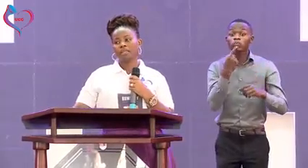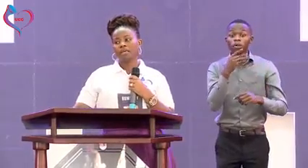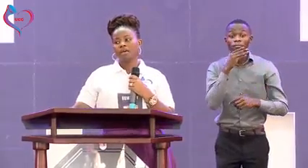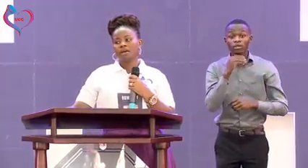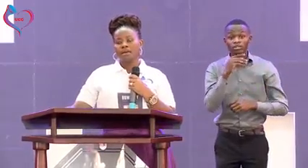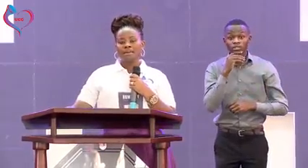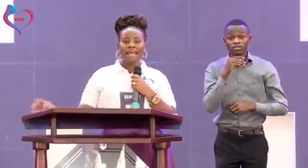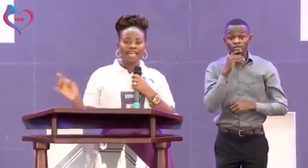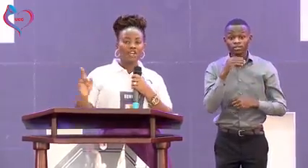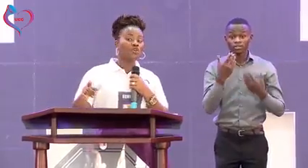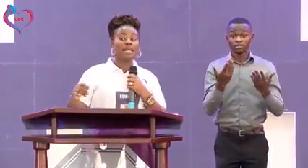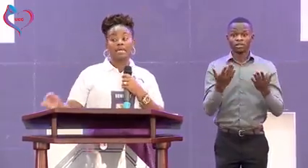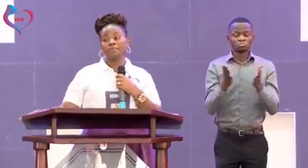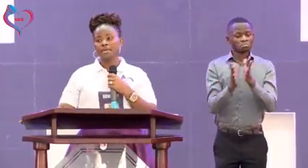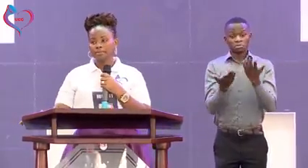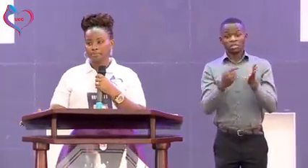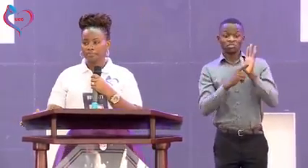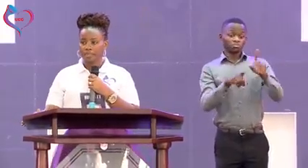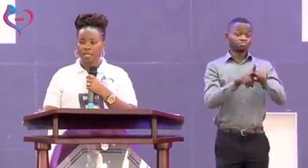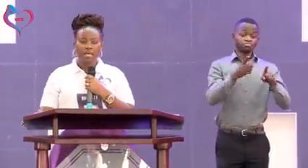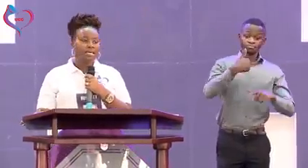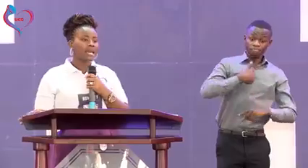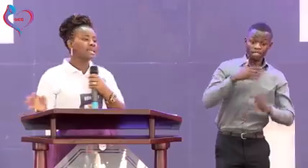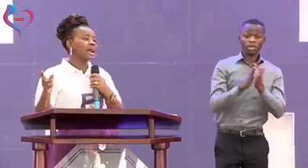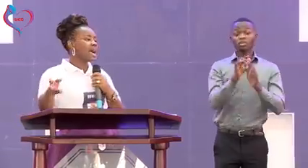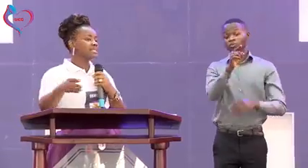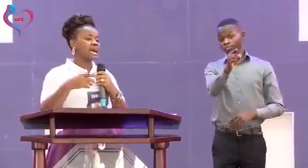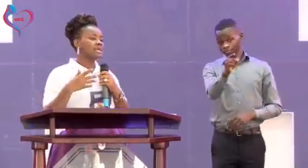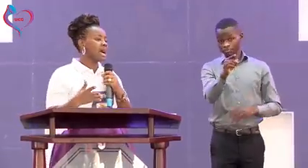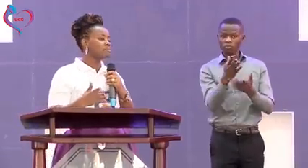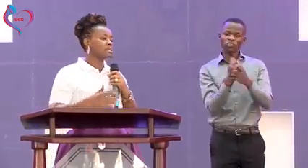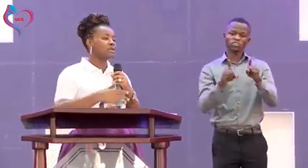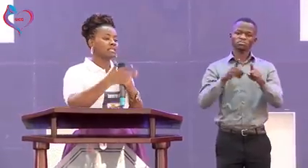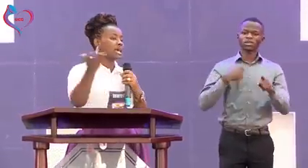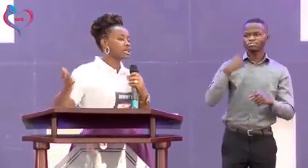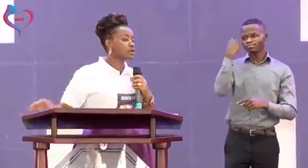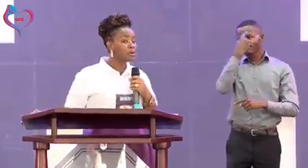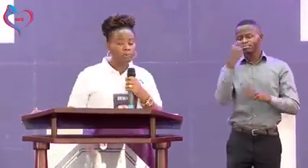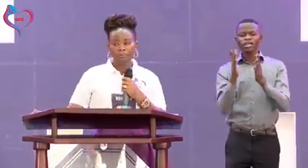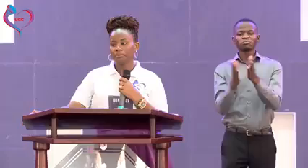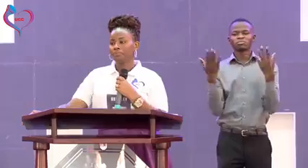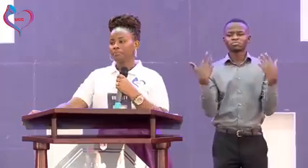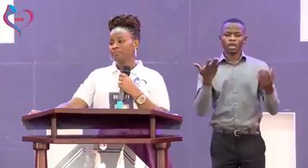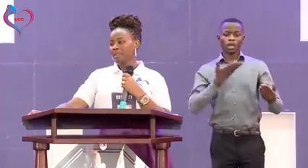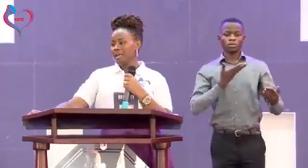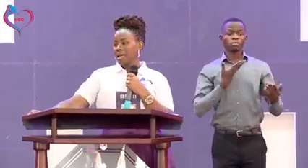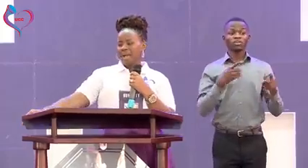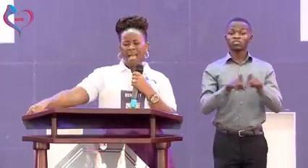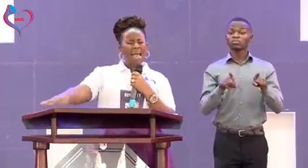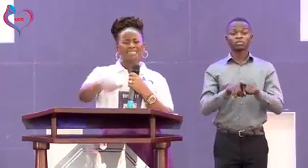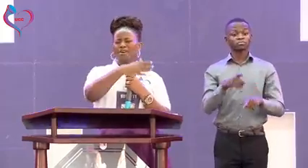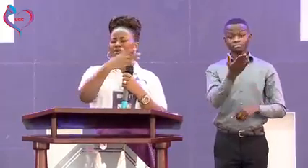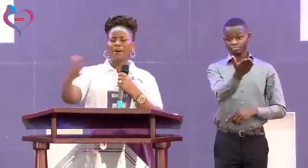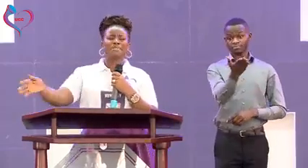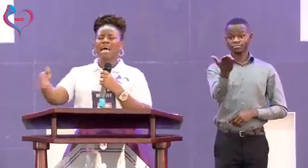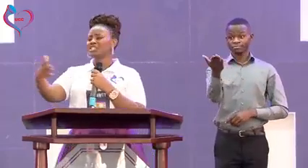Like you, like me. He had eyes, he had arms, he was like you. Yalinga gwenga